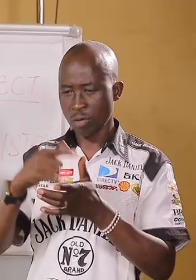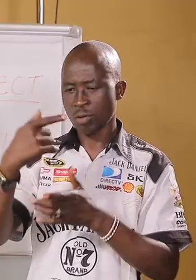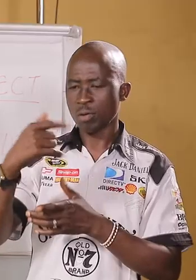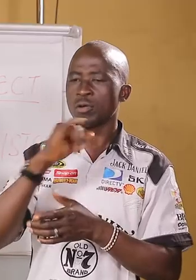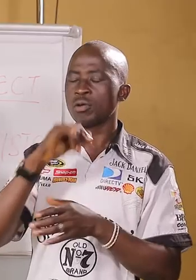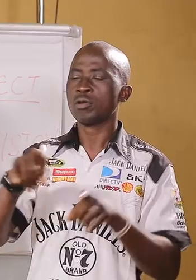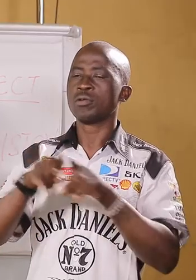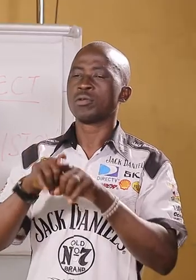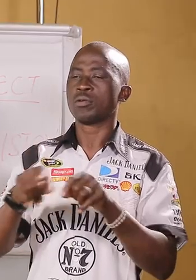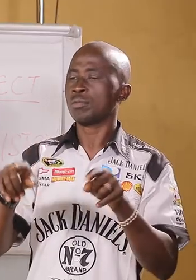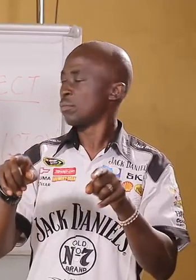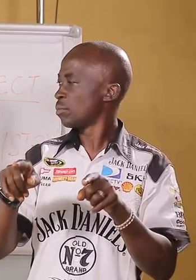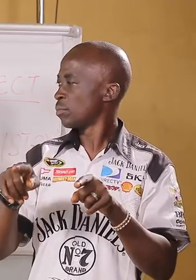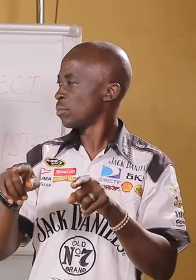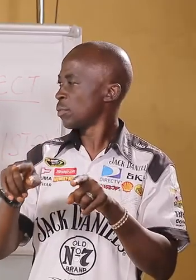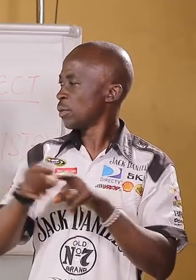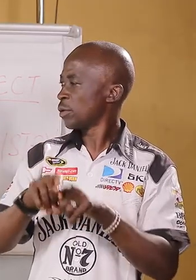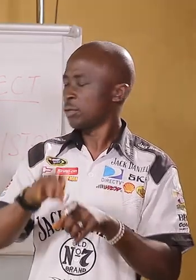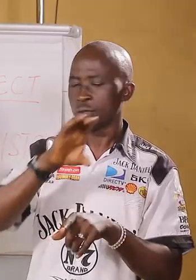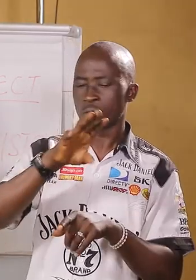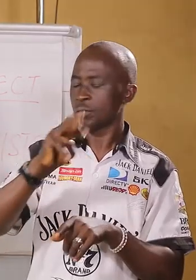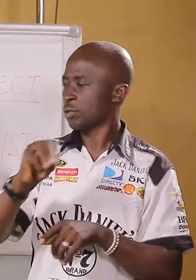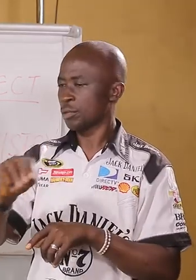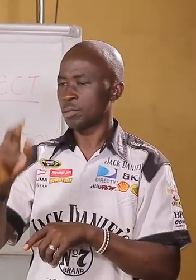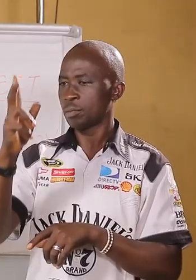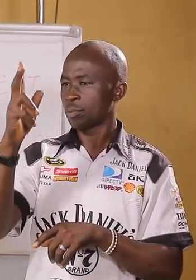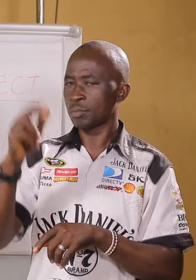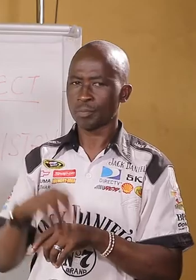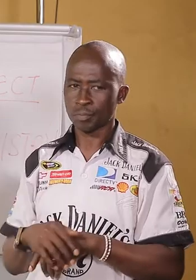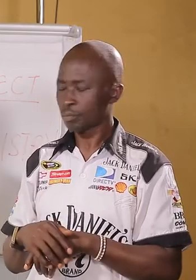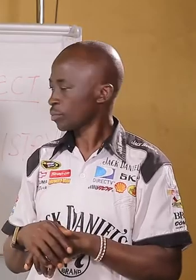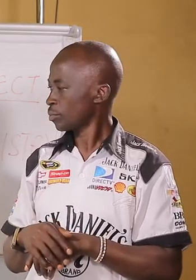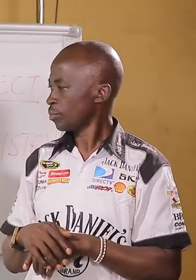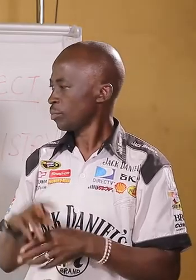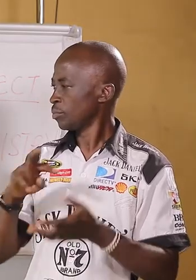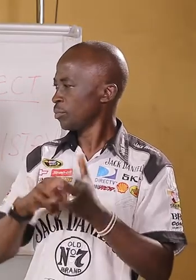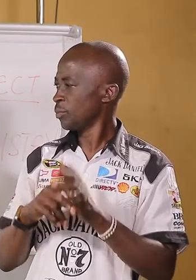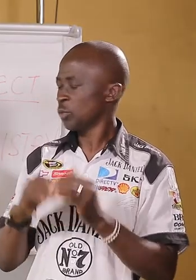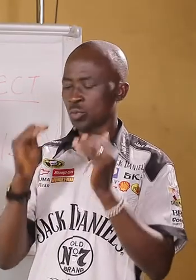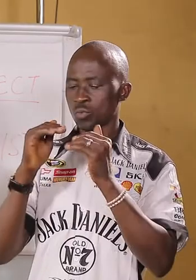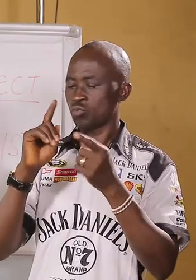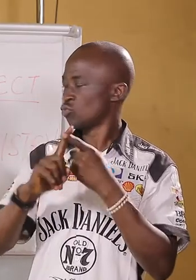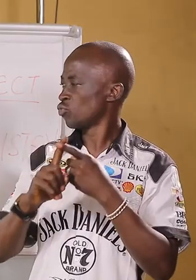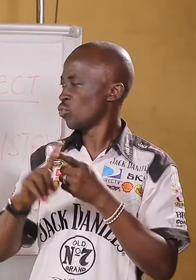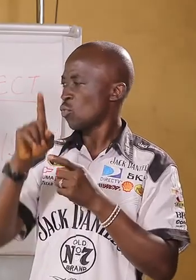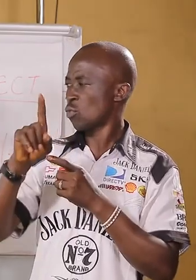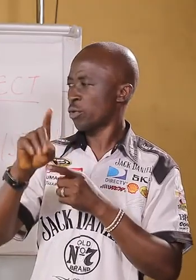as cm cube if we are comparing water. That means 100 grams of water is equals to 1